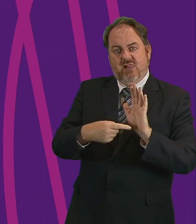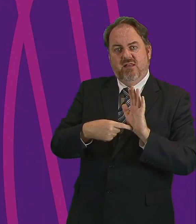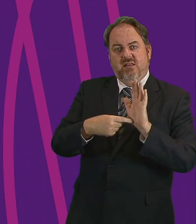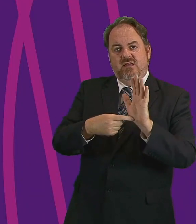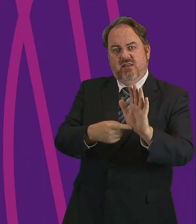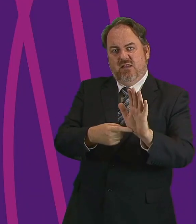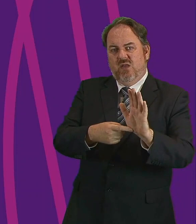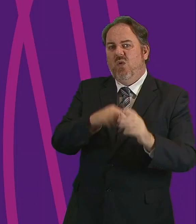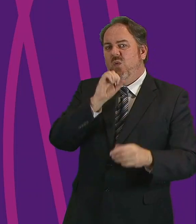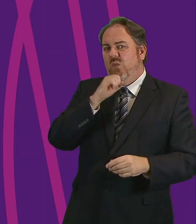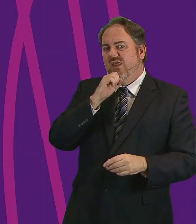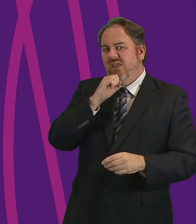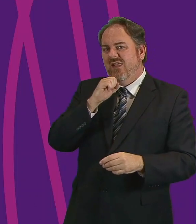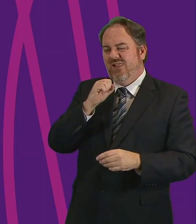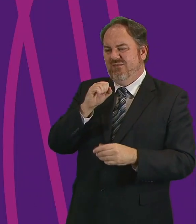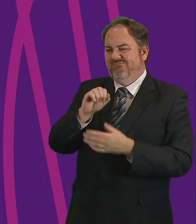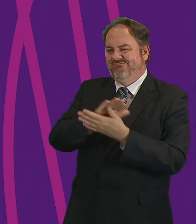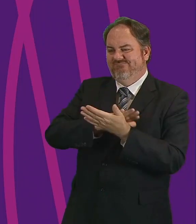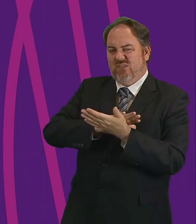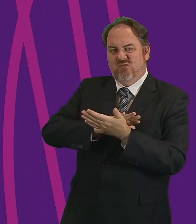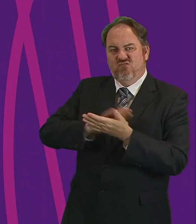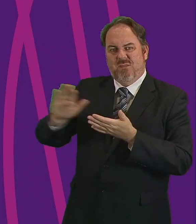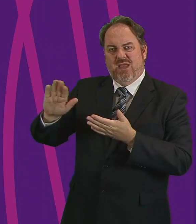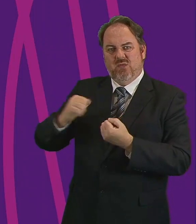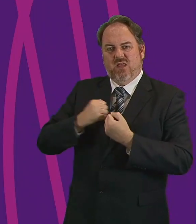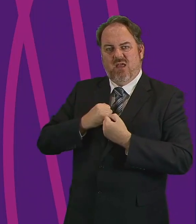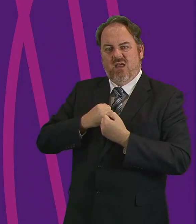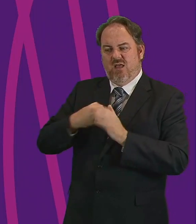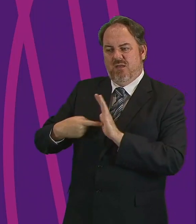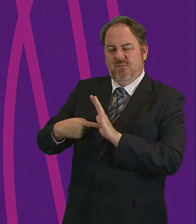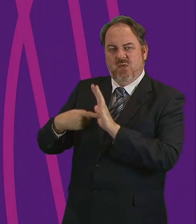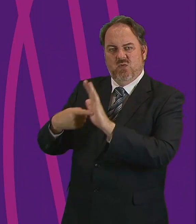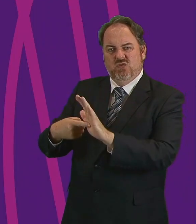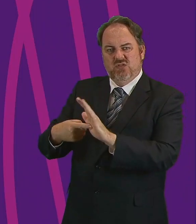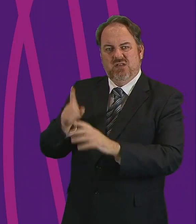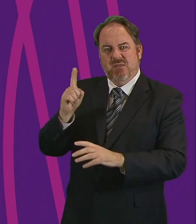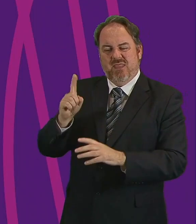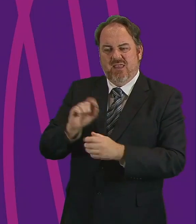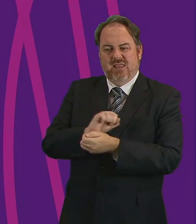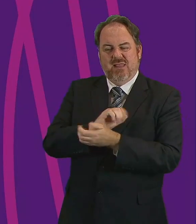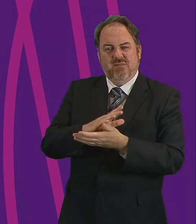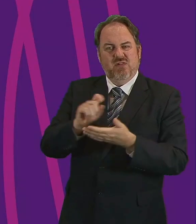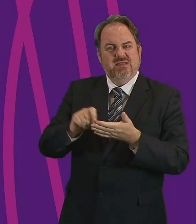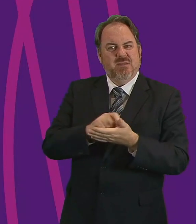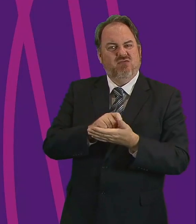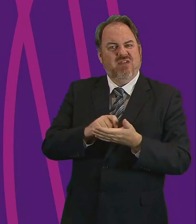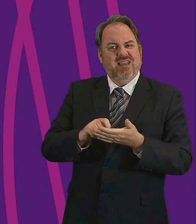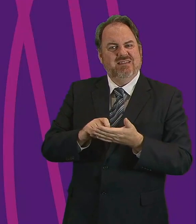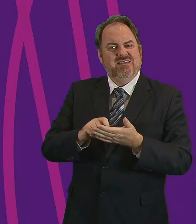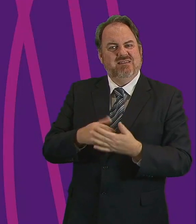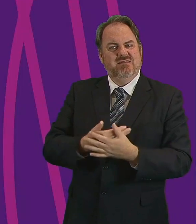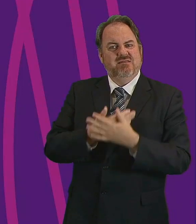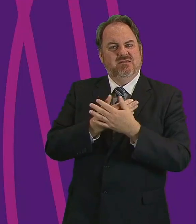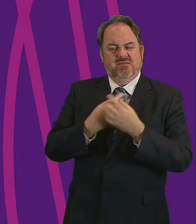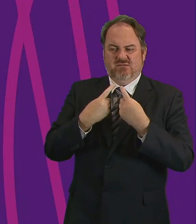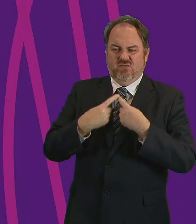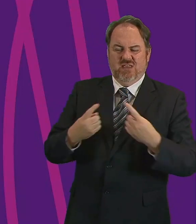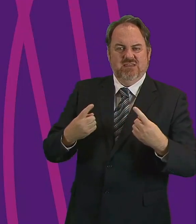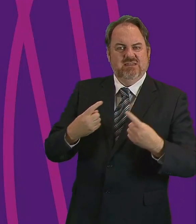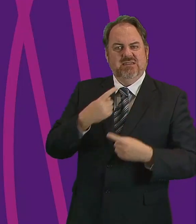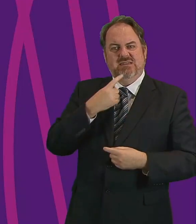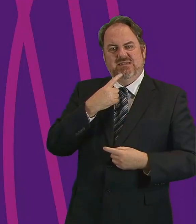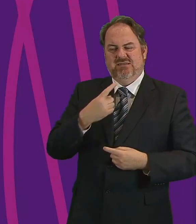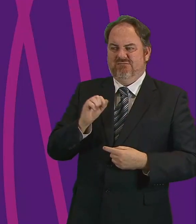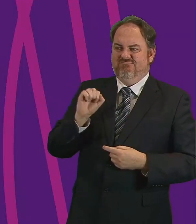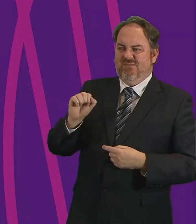motion, and I'm not sure that the Liberal Democrat phrase that said additional flexibility should be considered is